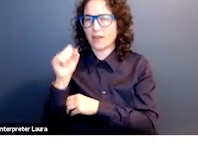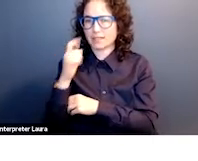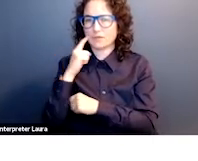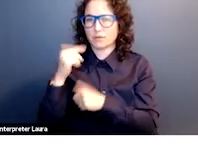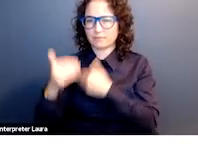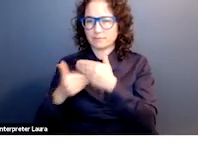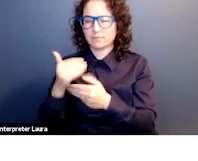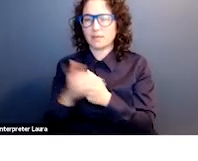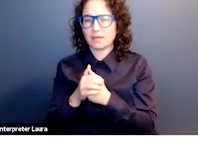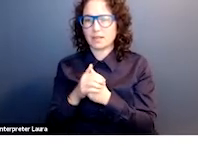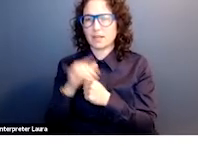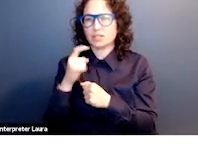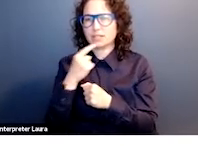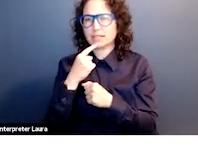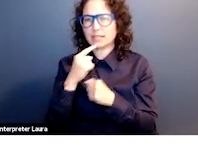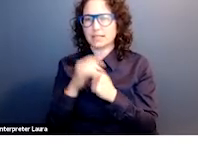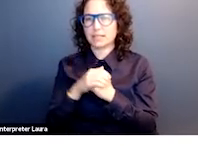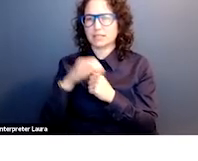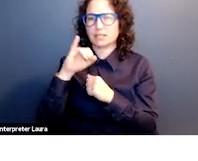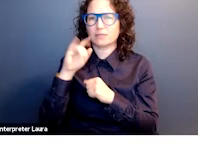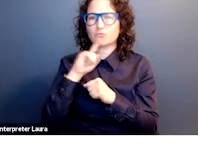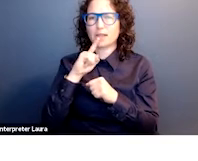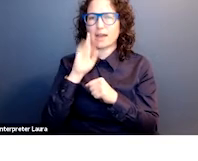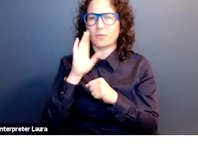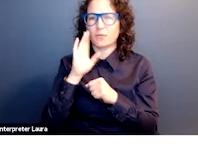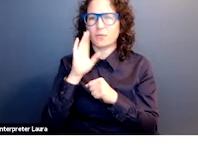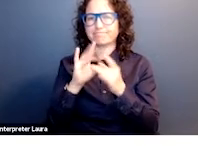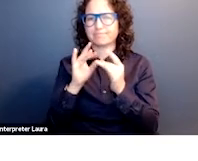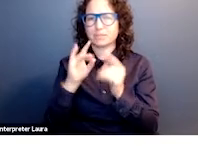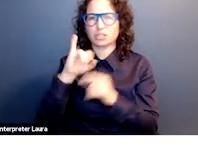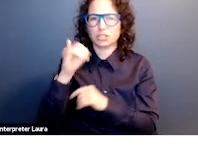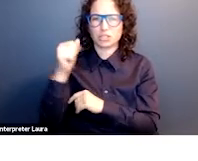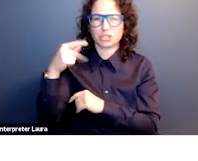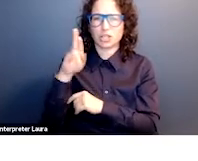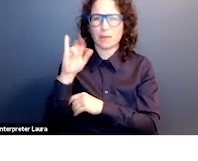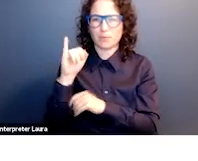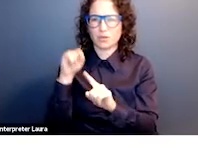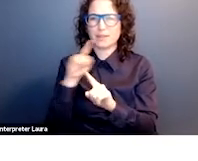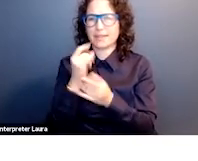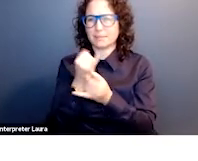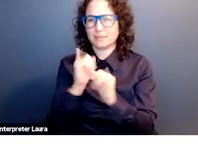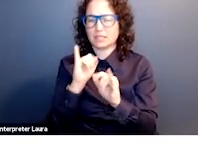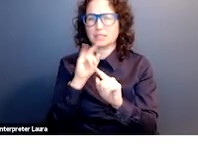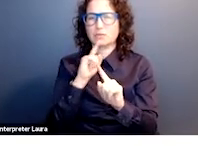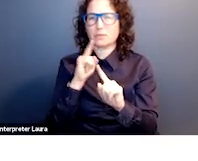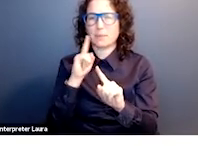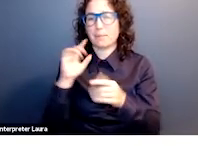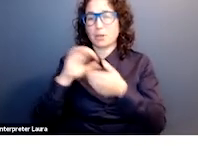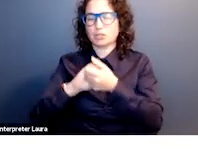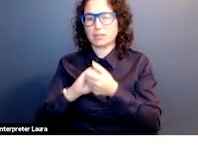Again, I should say JAPRI stands for the independent entrepreneurs.